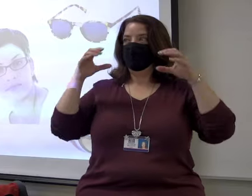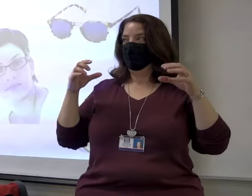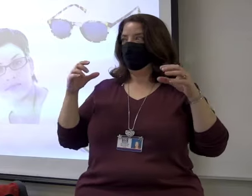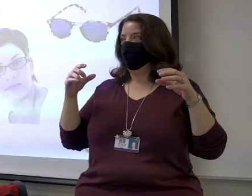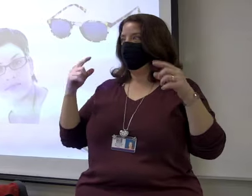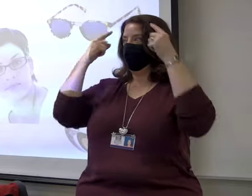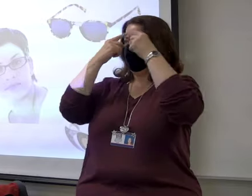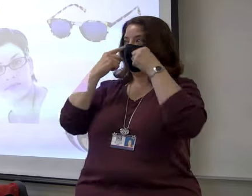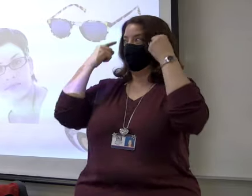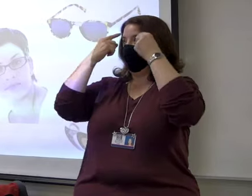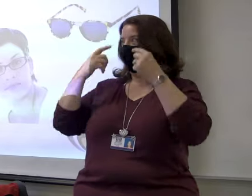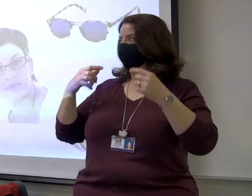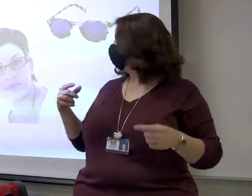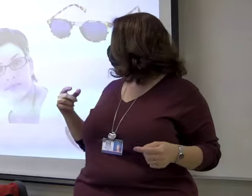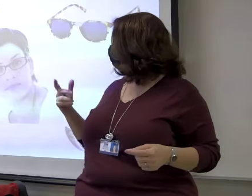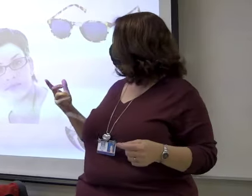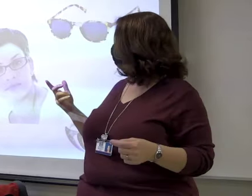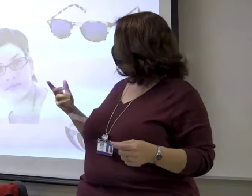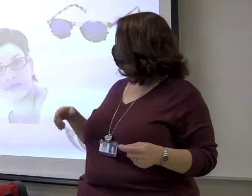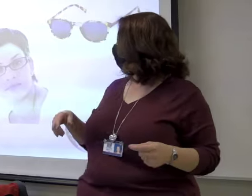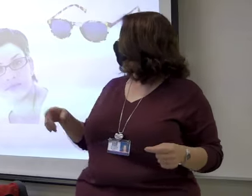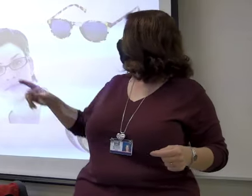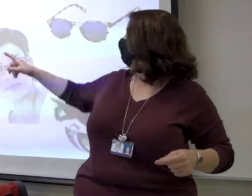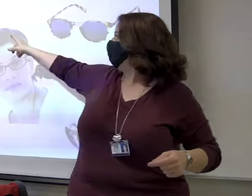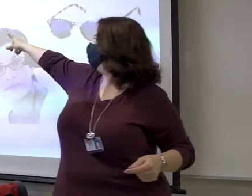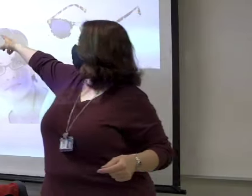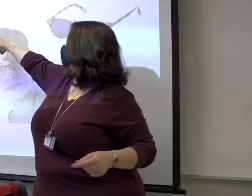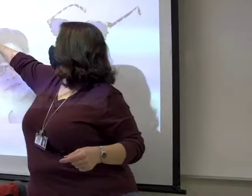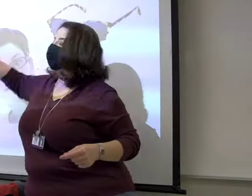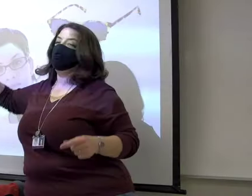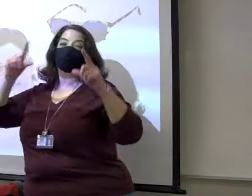right? The glasses that are round. Love glasses. Okay, those up here.